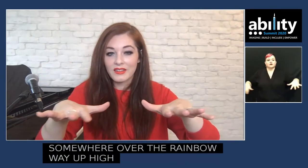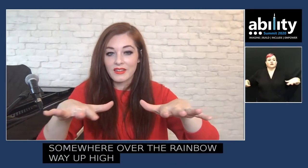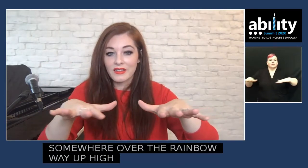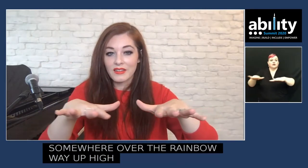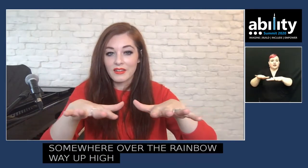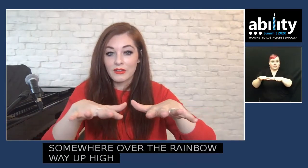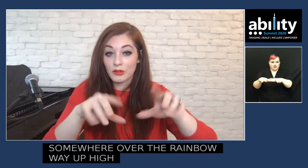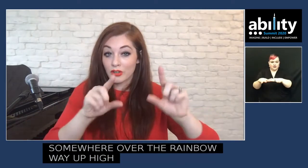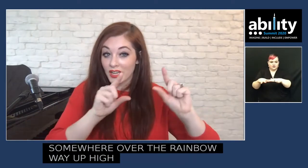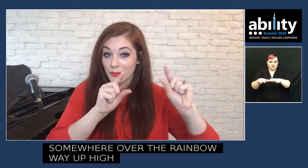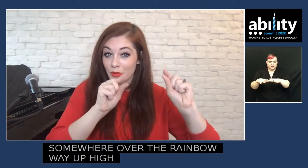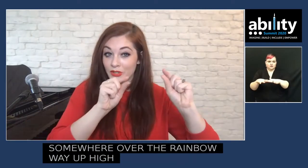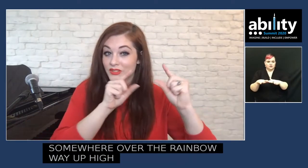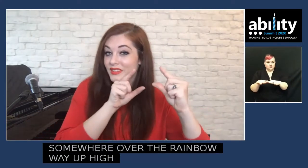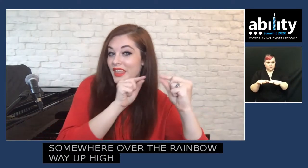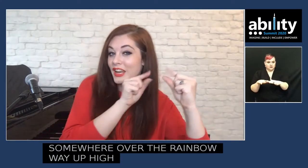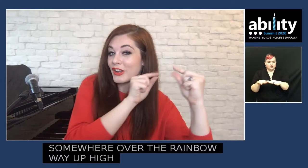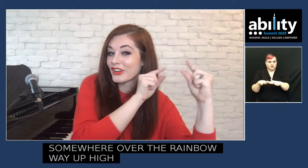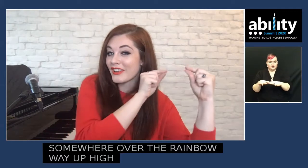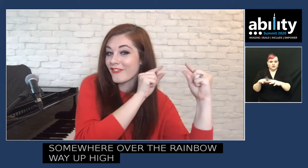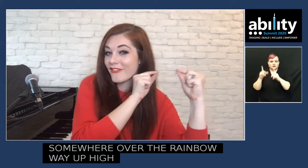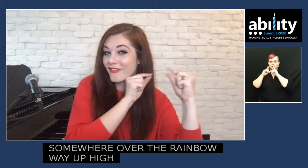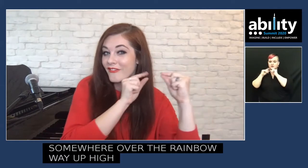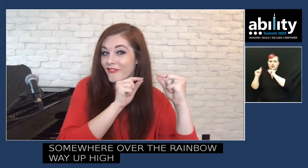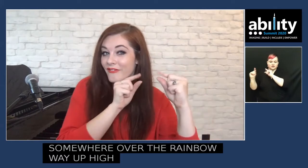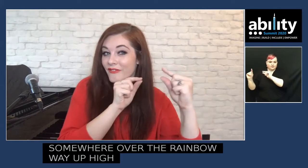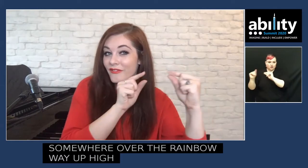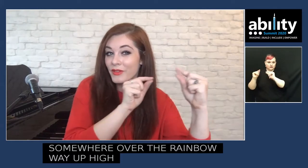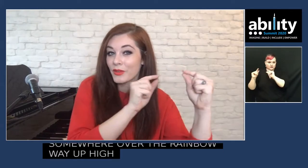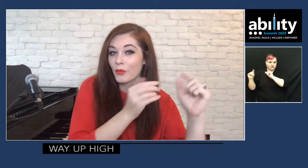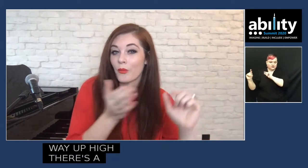land, little gossip birds that I heard of